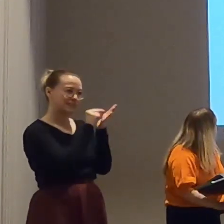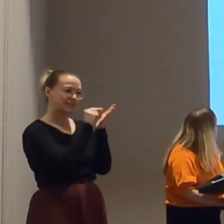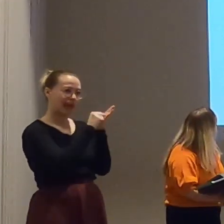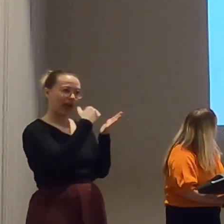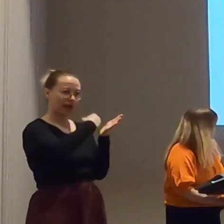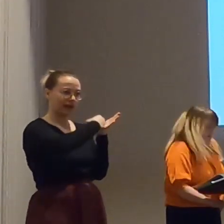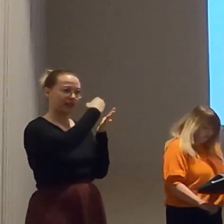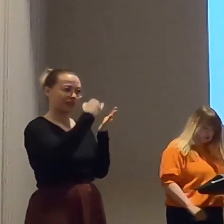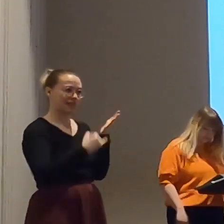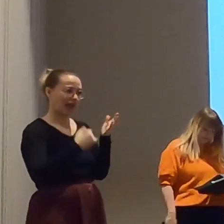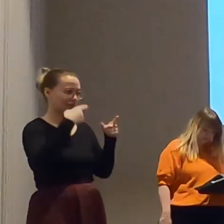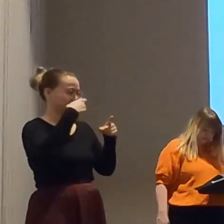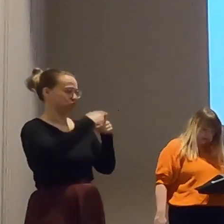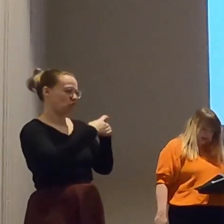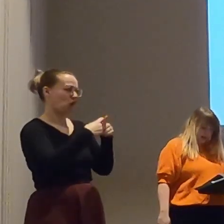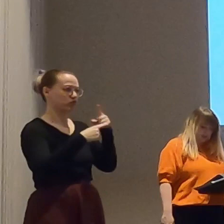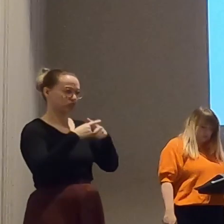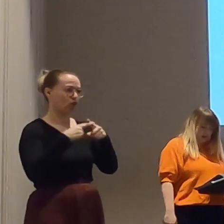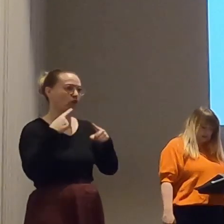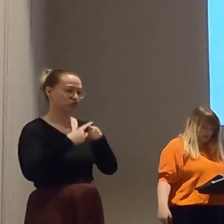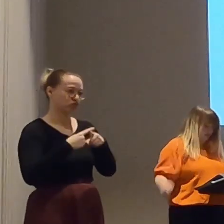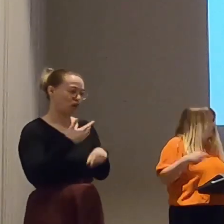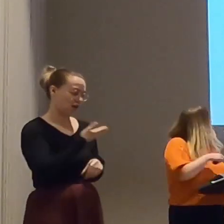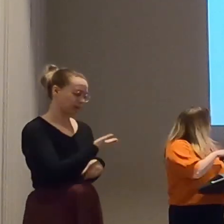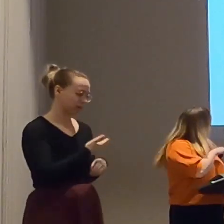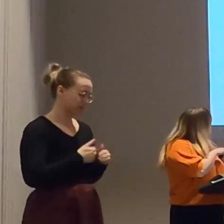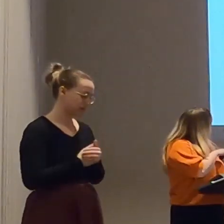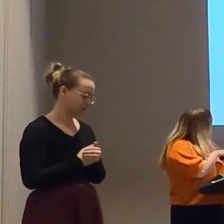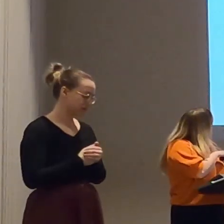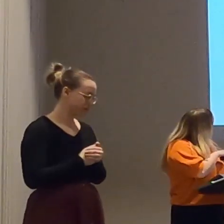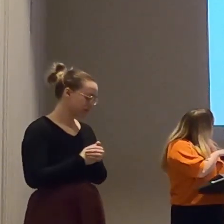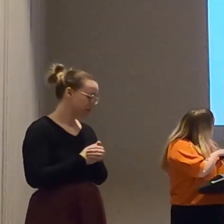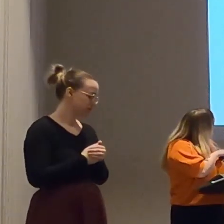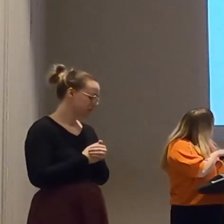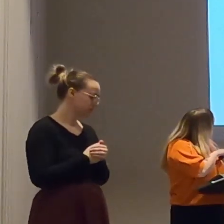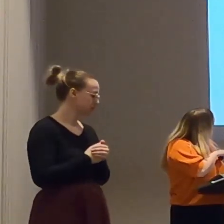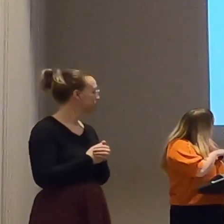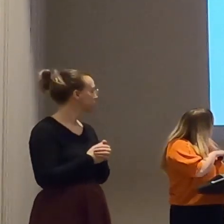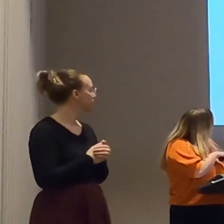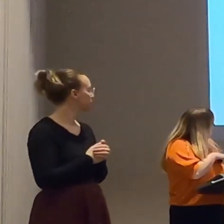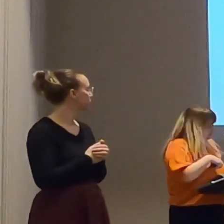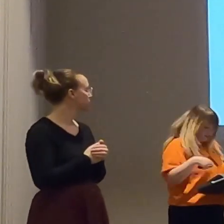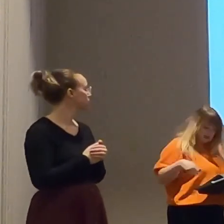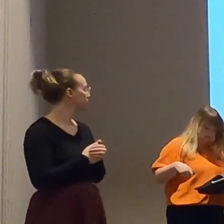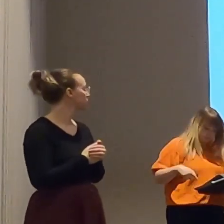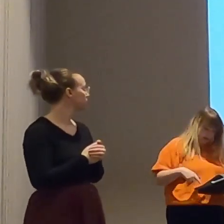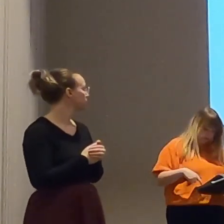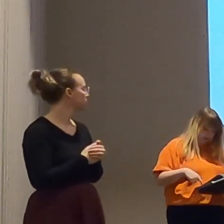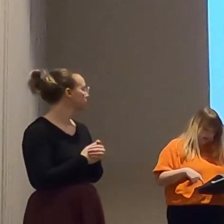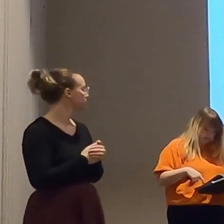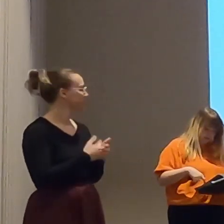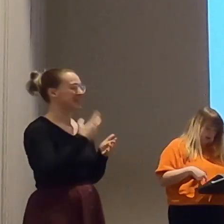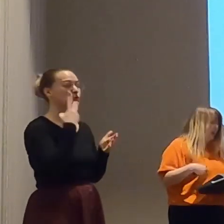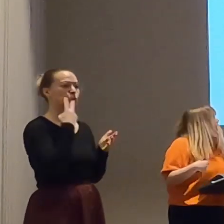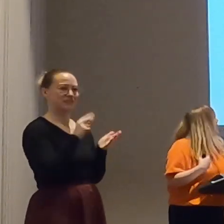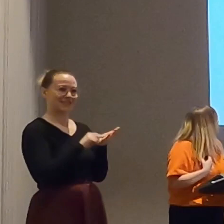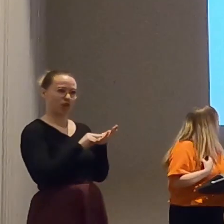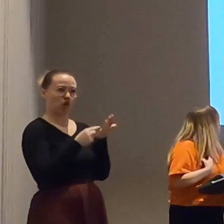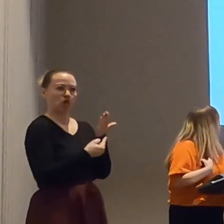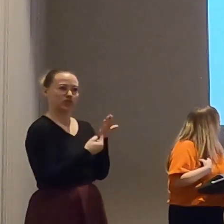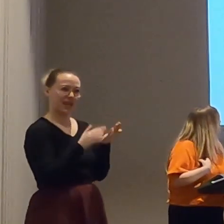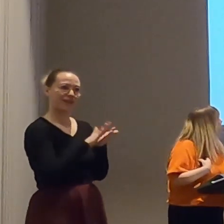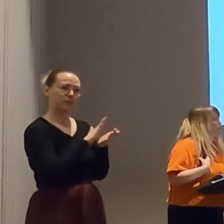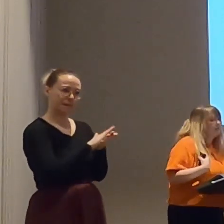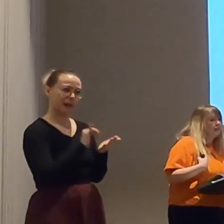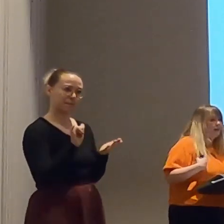cross through the image, as well as these circular spots that you can kind of see the underside of the paper there.